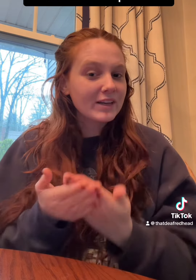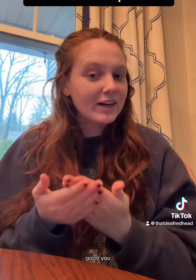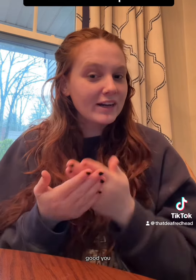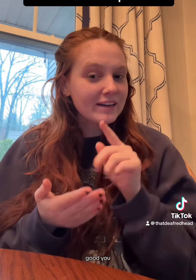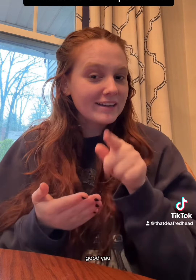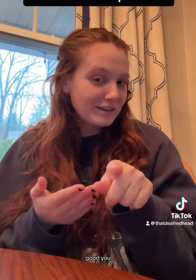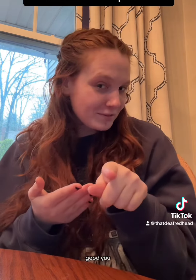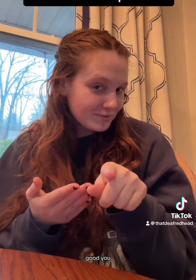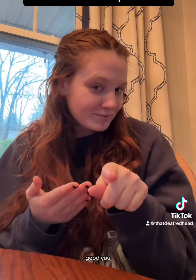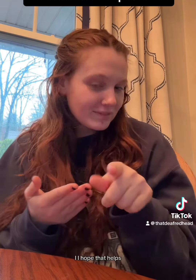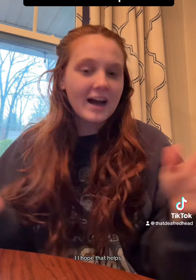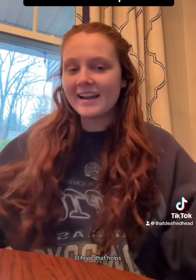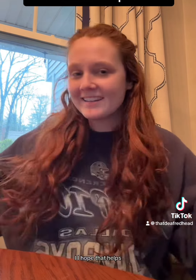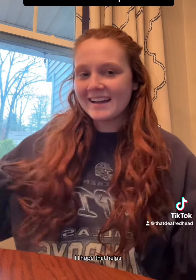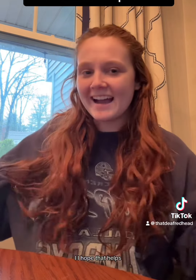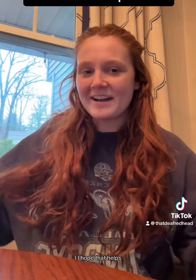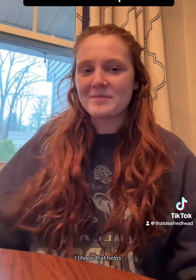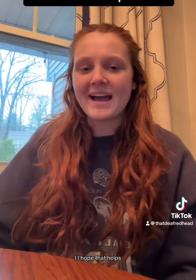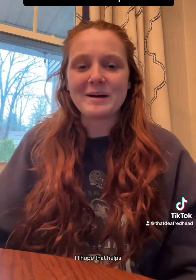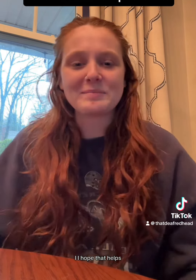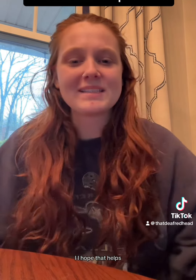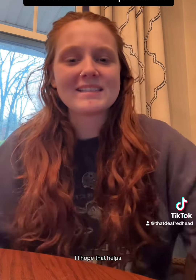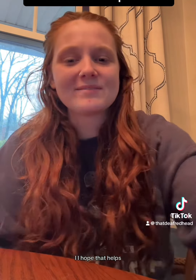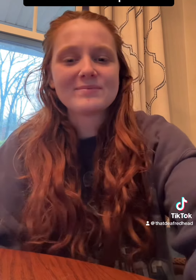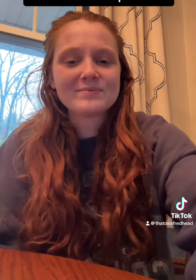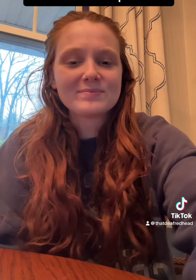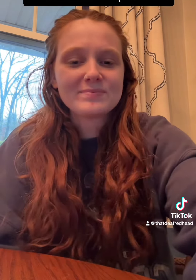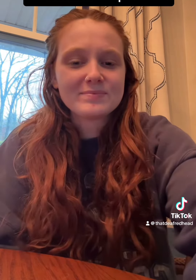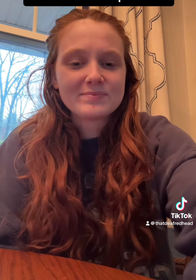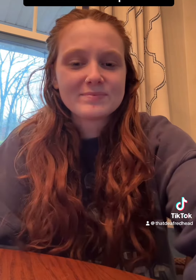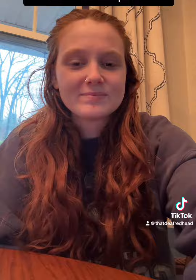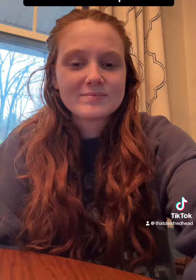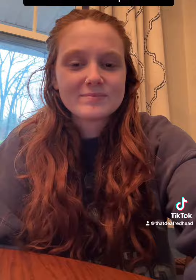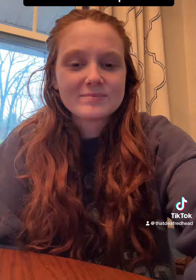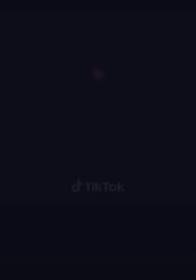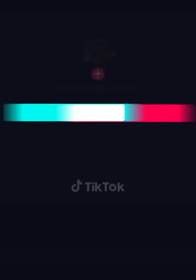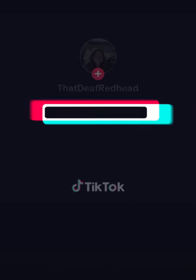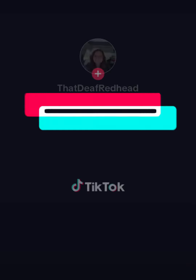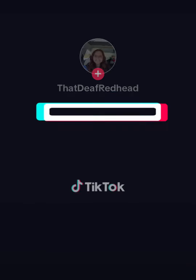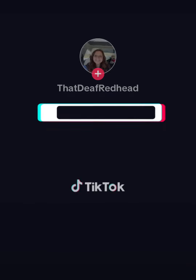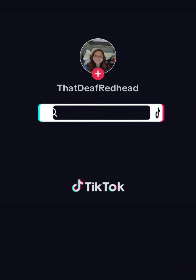Good. You? All right. I hope that helps.